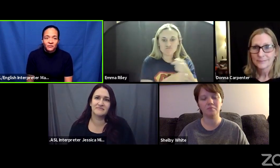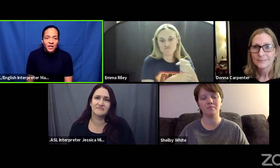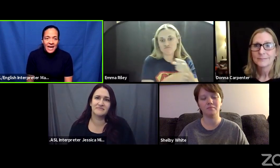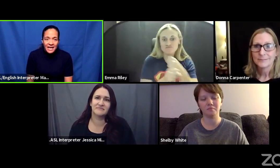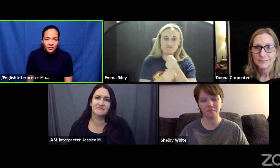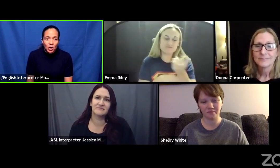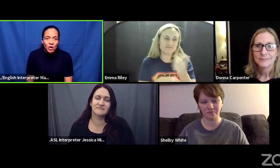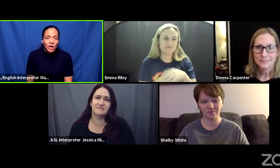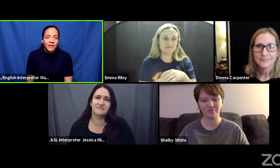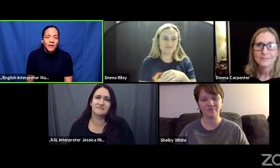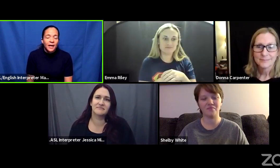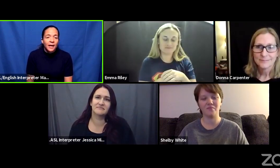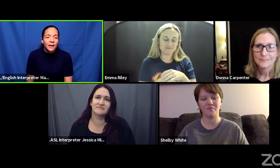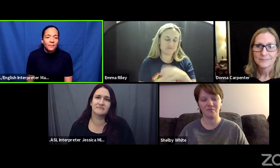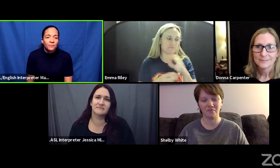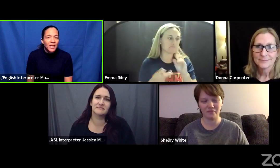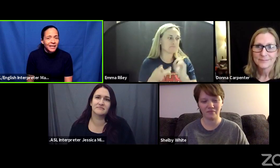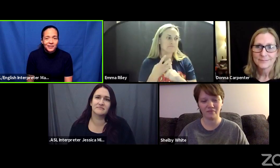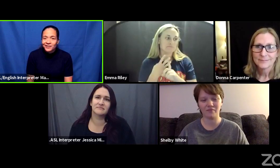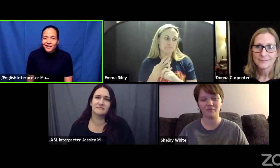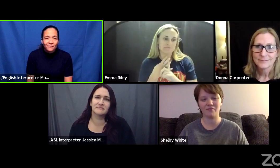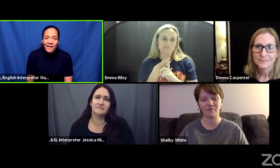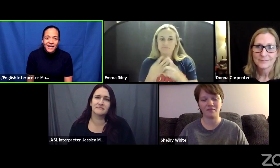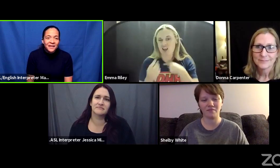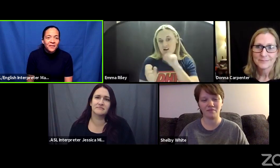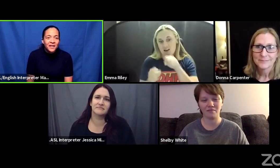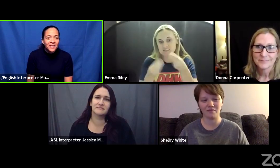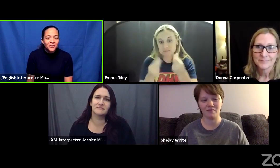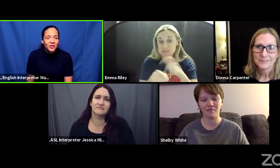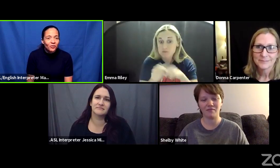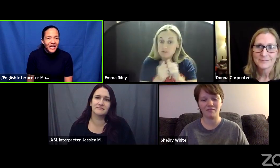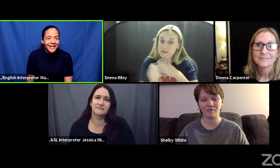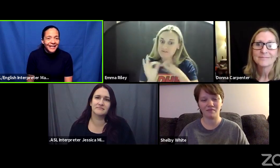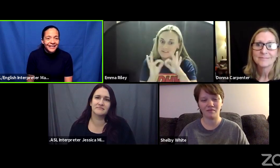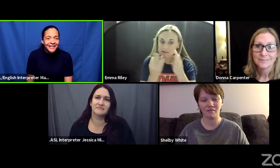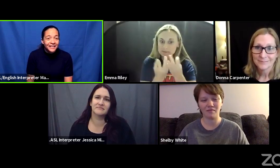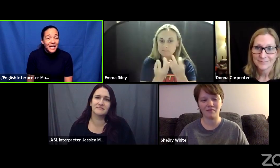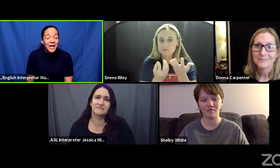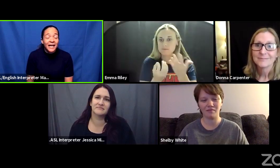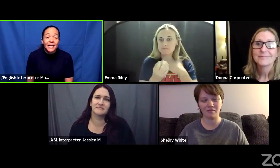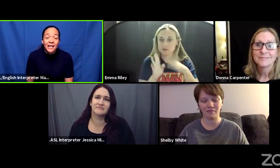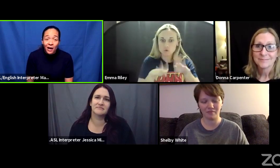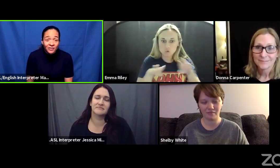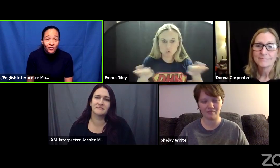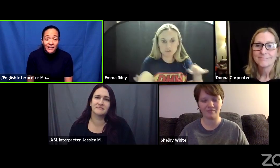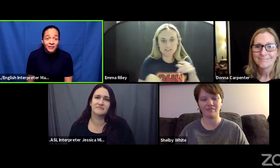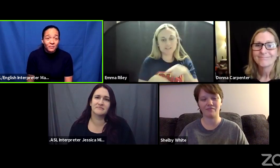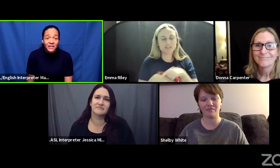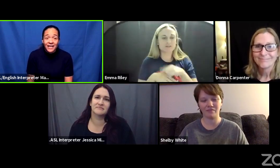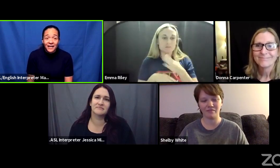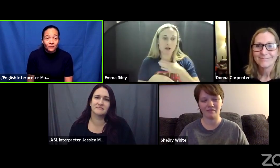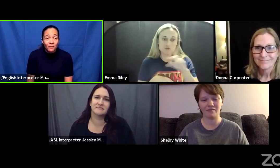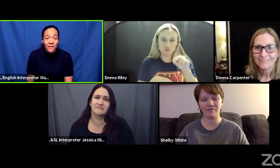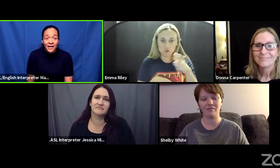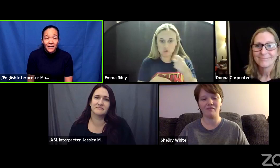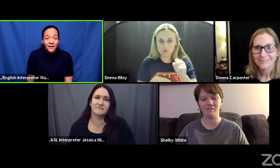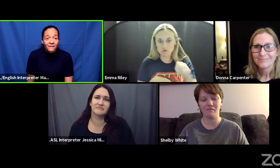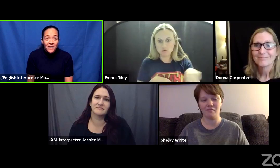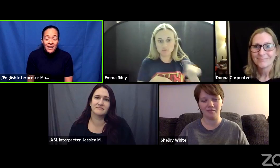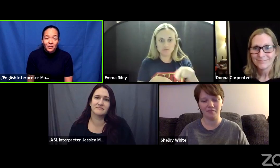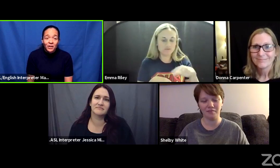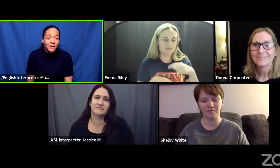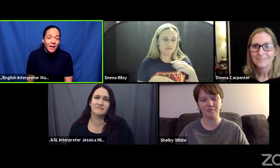again, that's very hands-on, and I just love making things and creating things. And I also like to spend time with